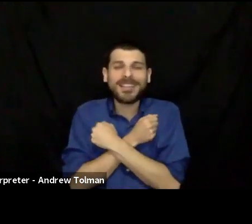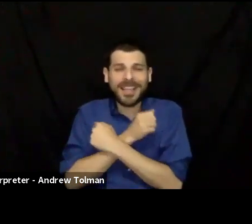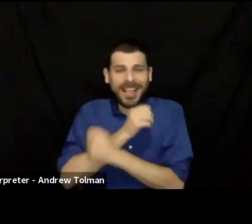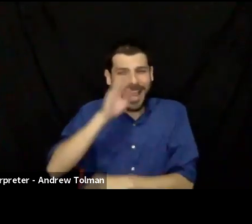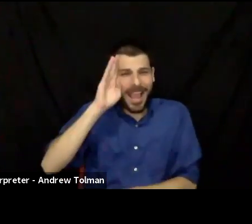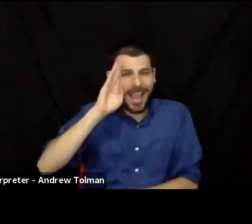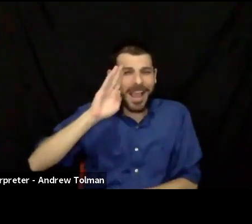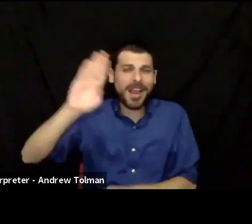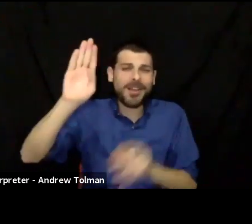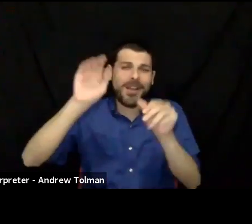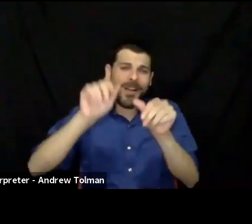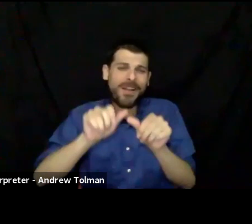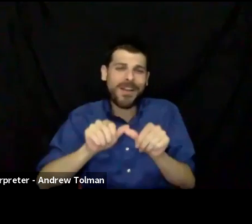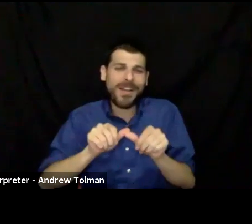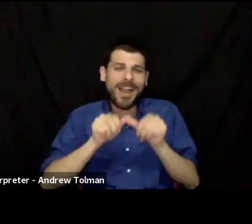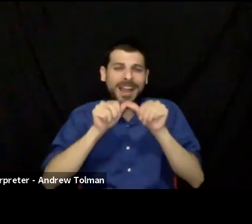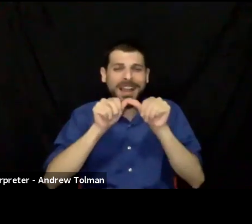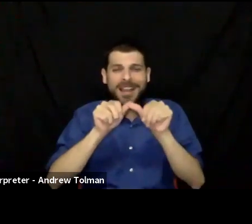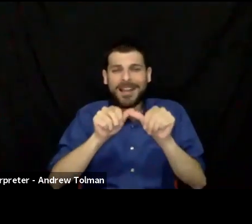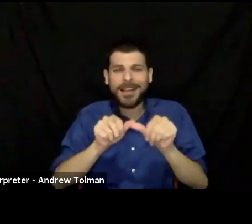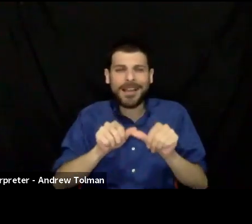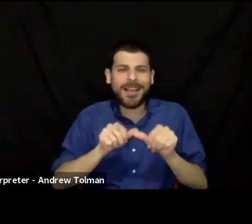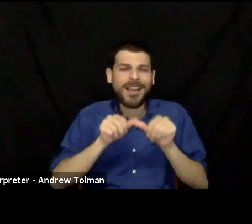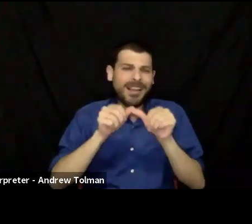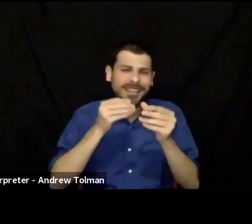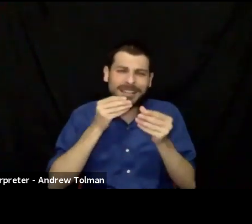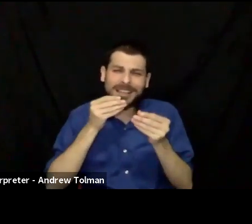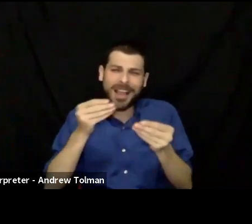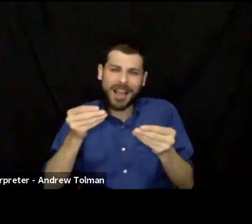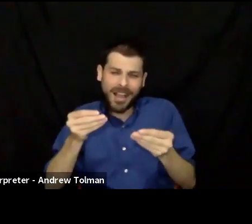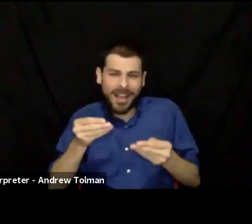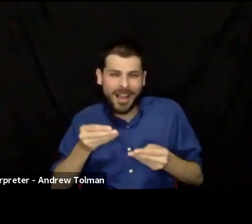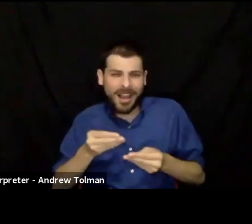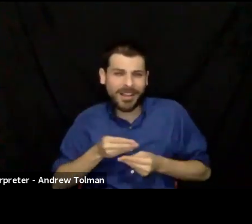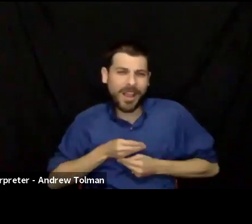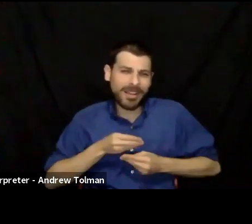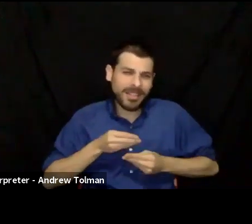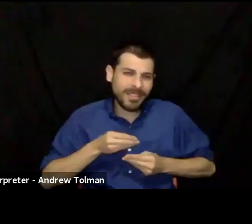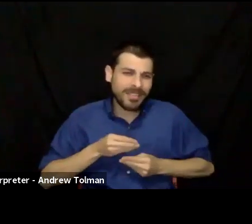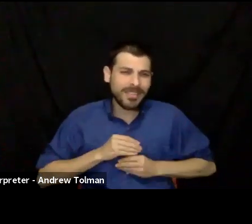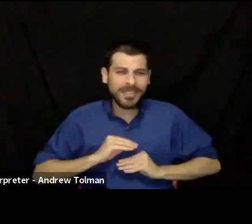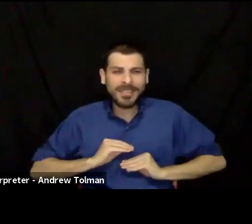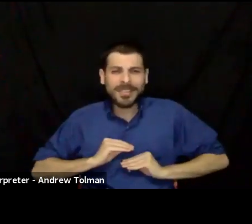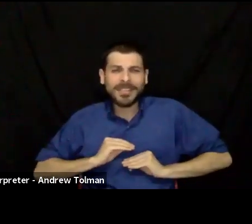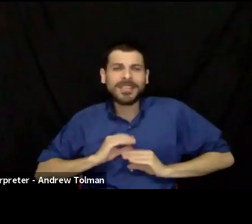Cookie.